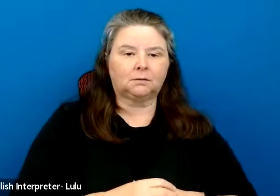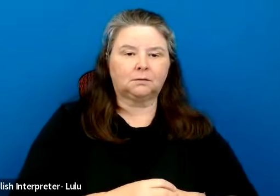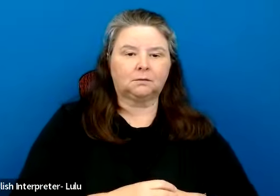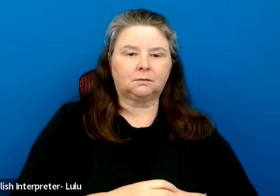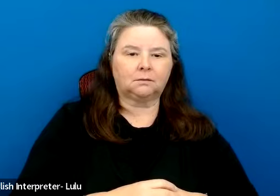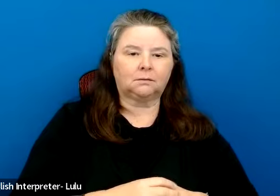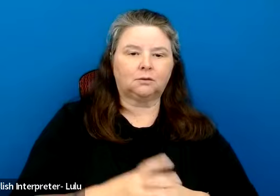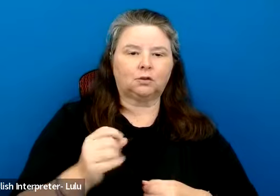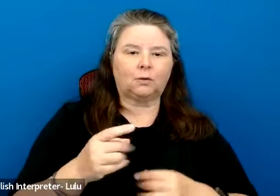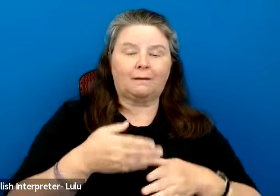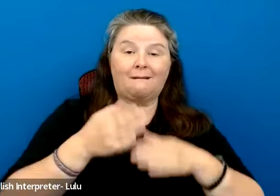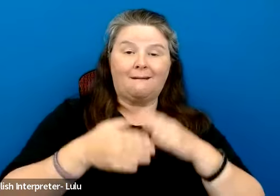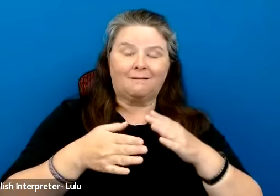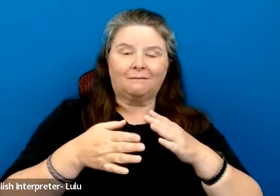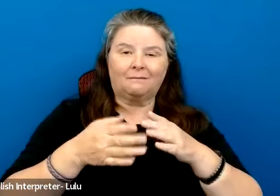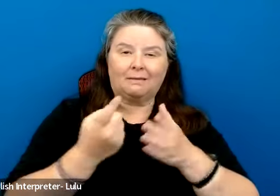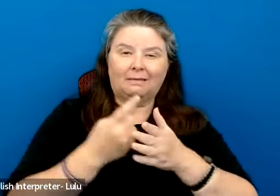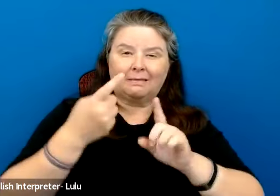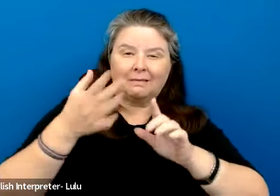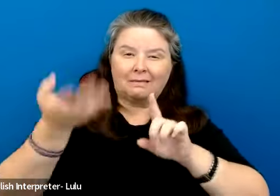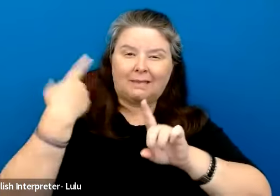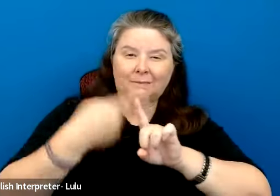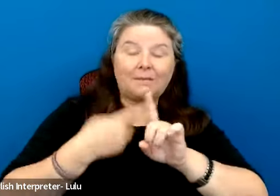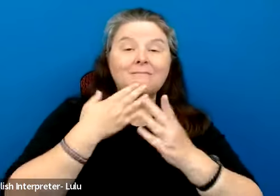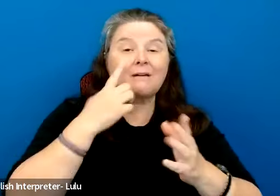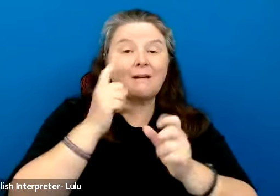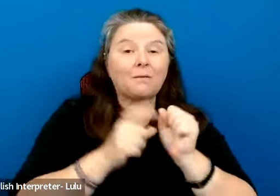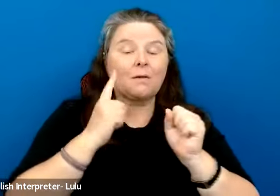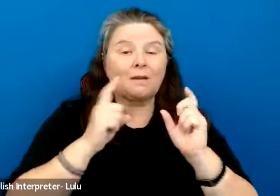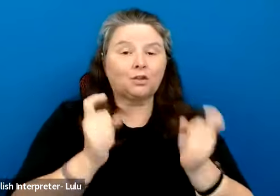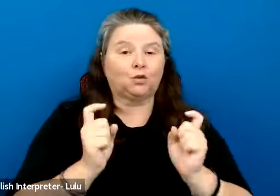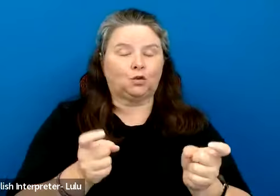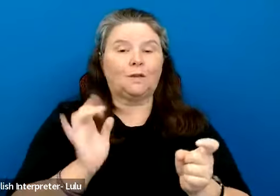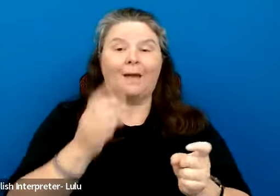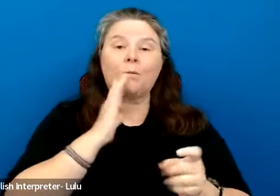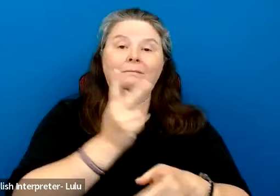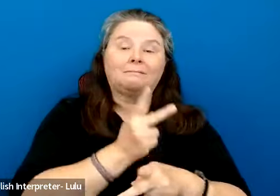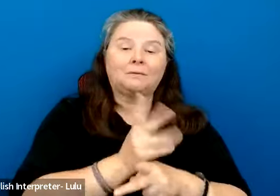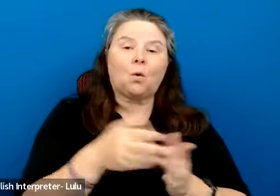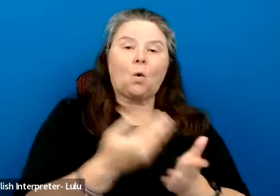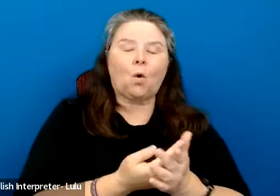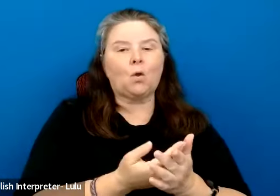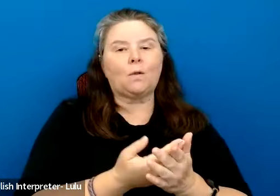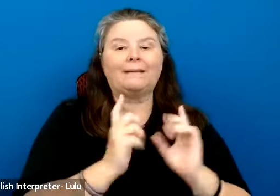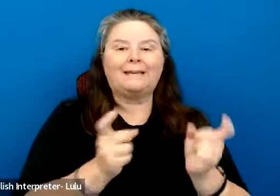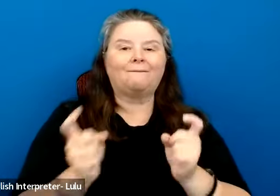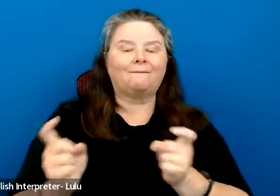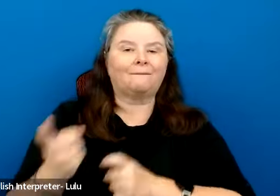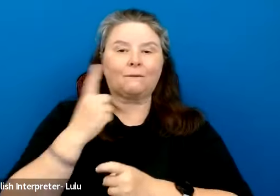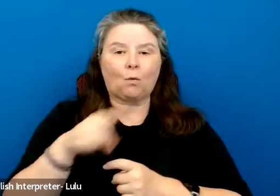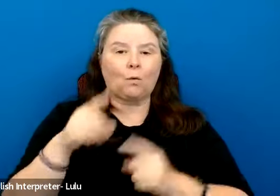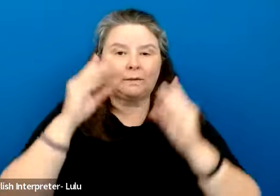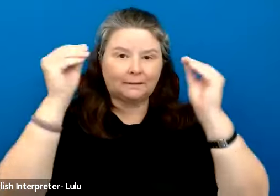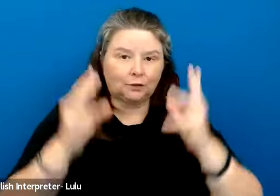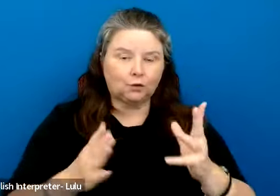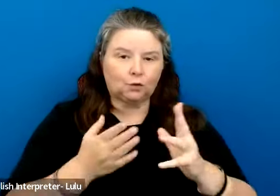last month. So thank you everyone who contributed. And so that will take care of all the gifts for the